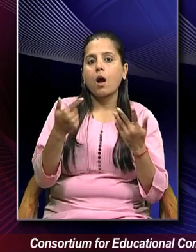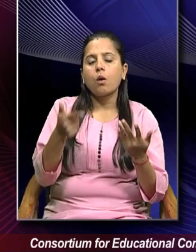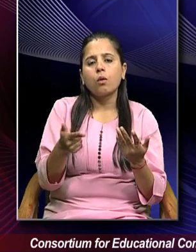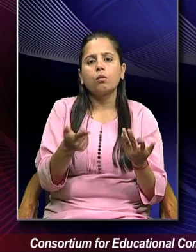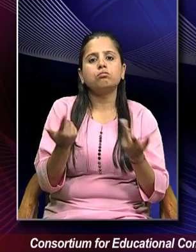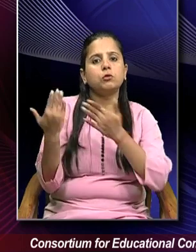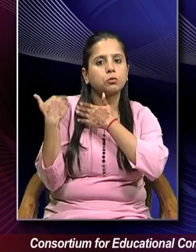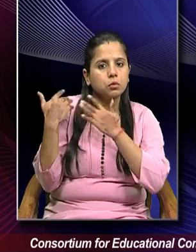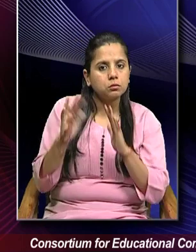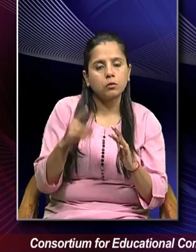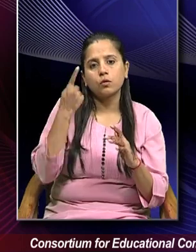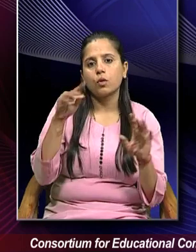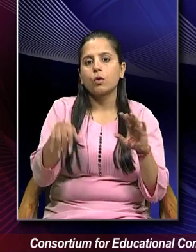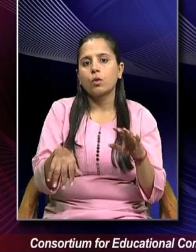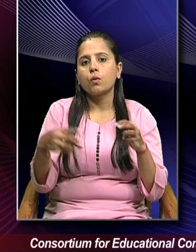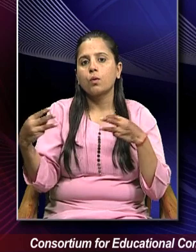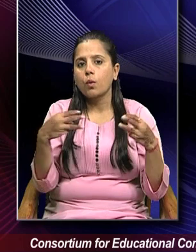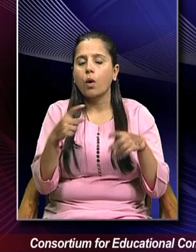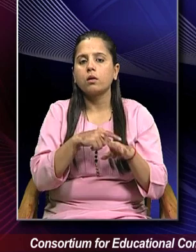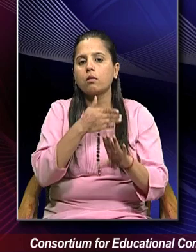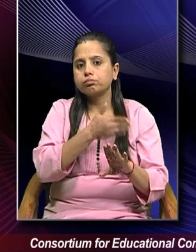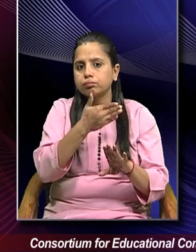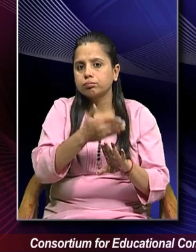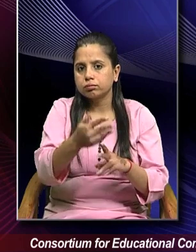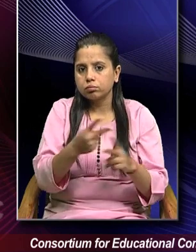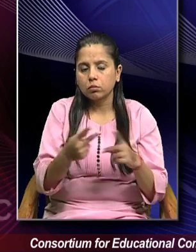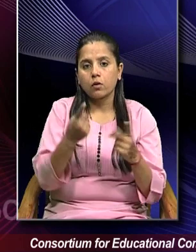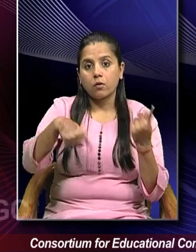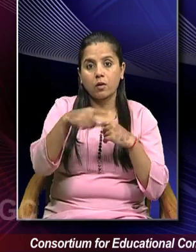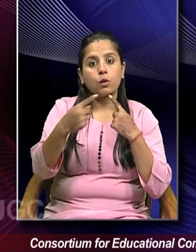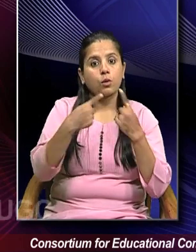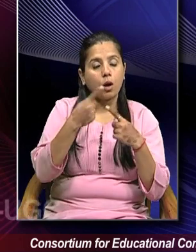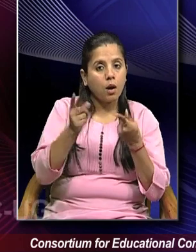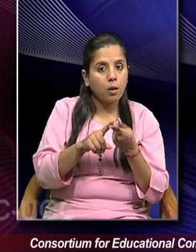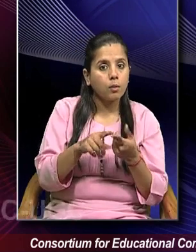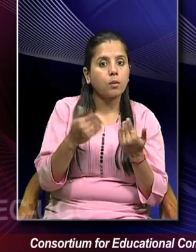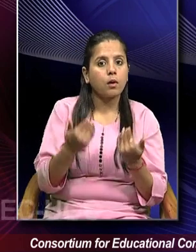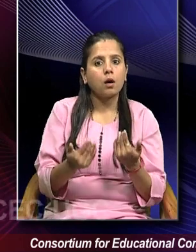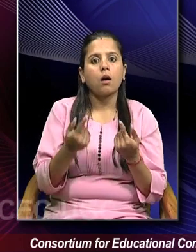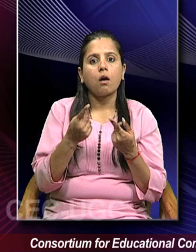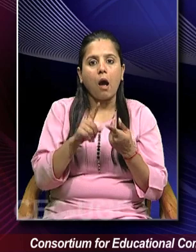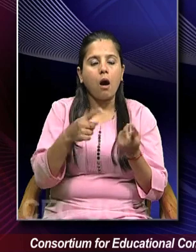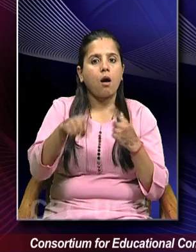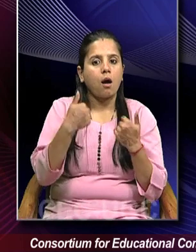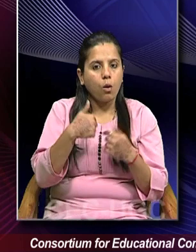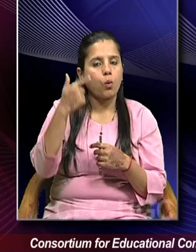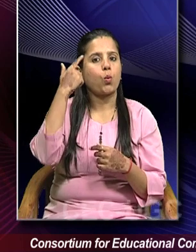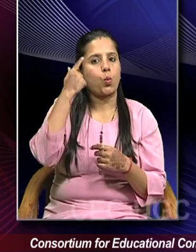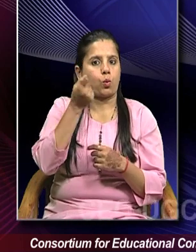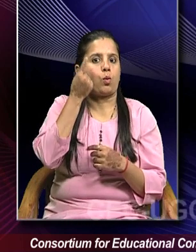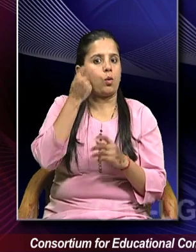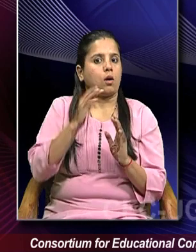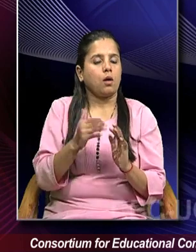responsible for the war over a period of time, and when we talk about the consequences, we realize that how